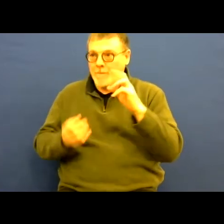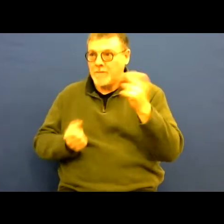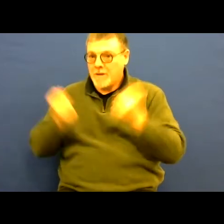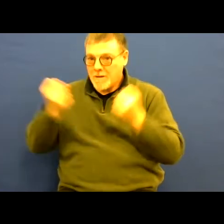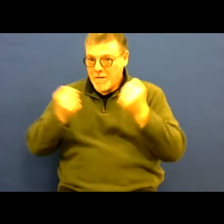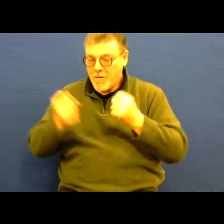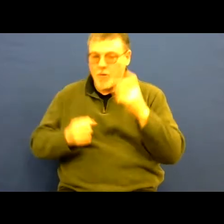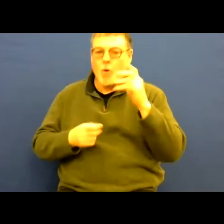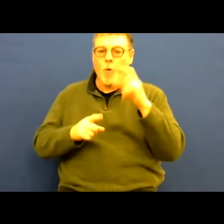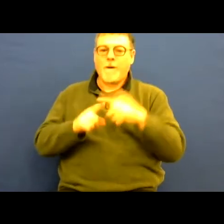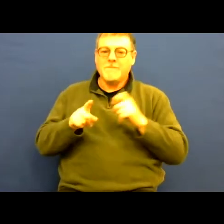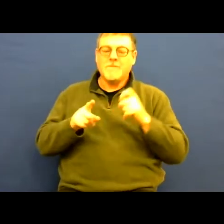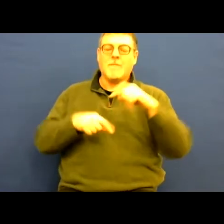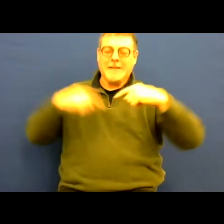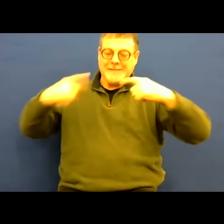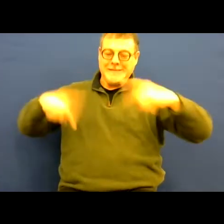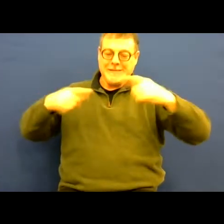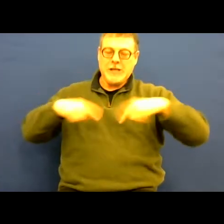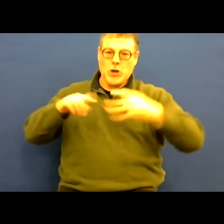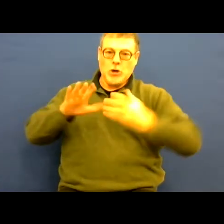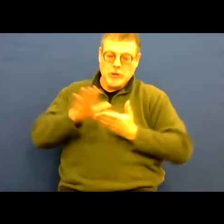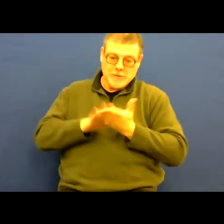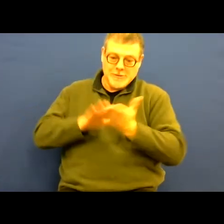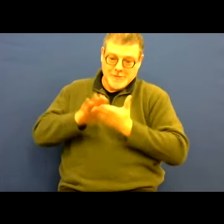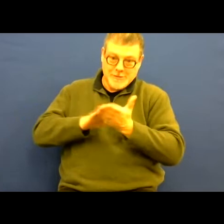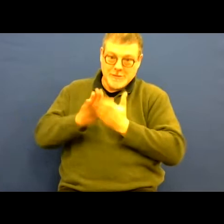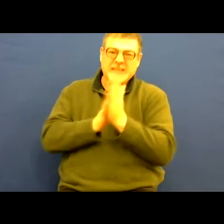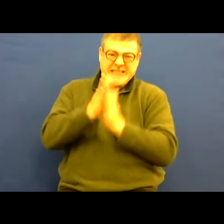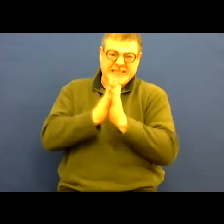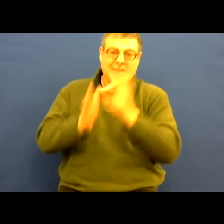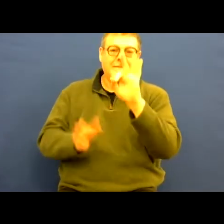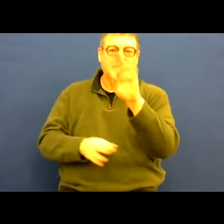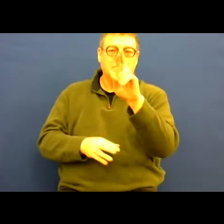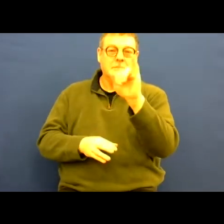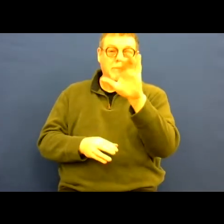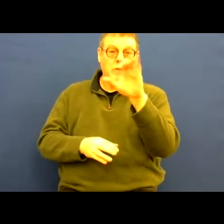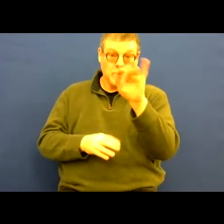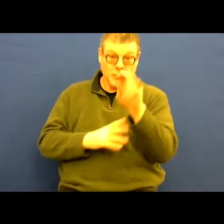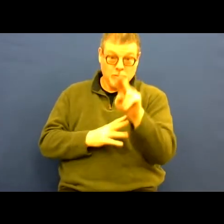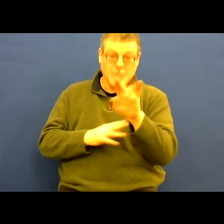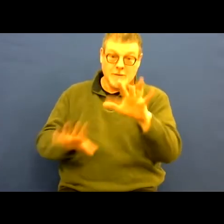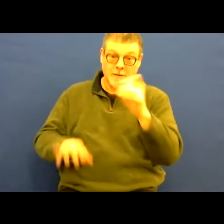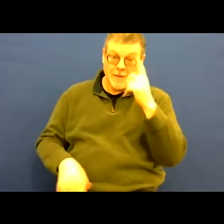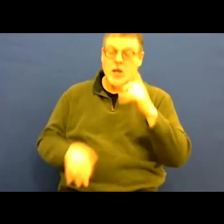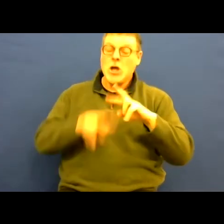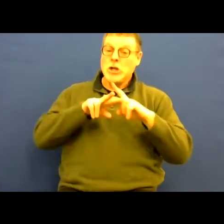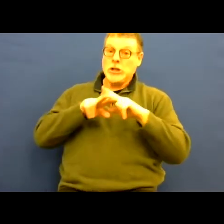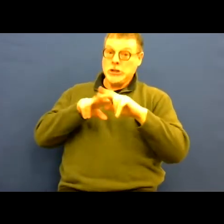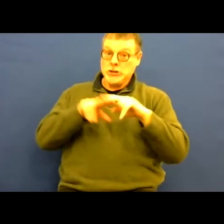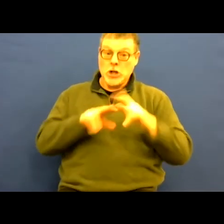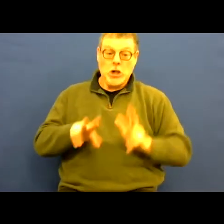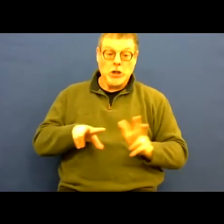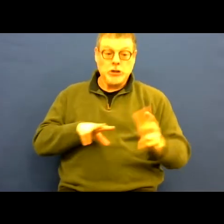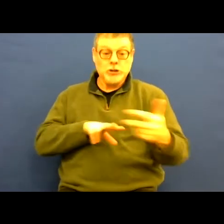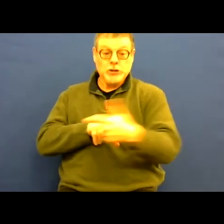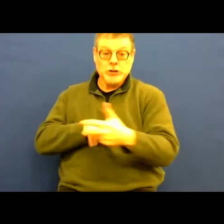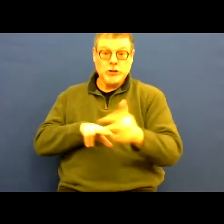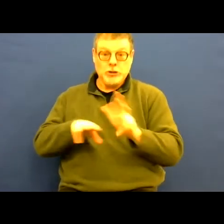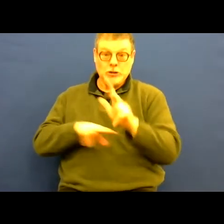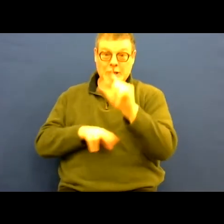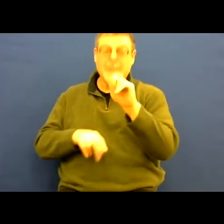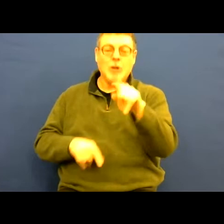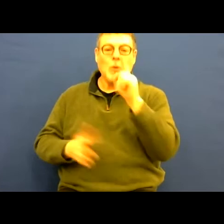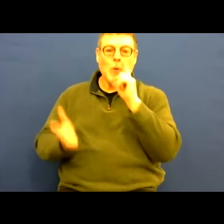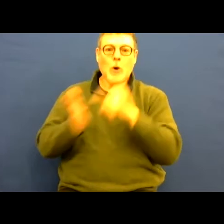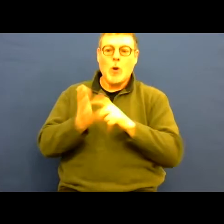or from the friction caused by the tires going over there. So like, even though they salt the turn lanes, if you might notice